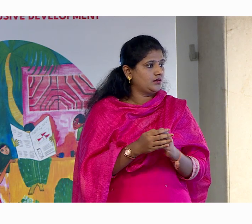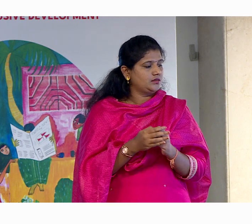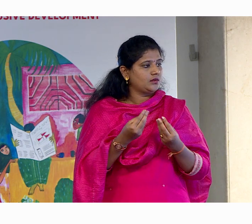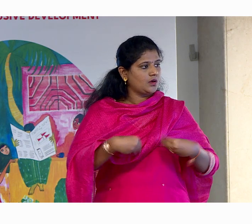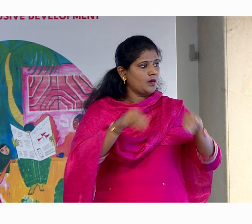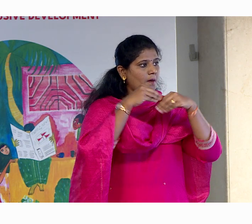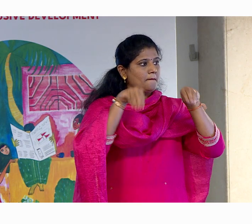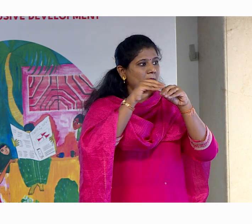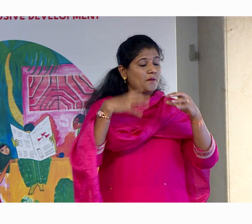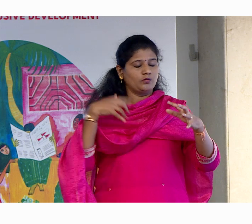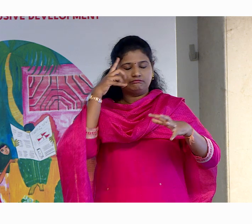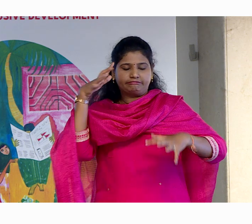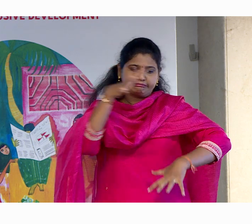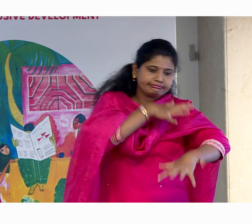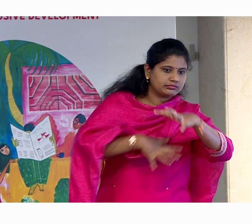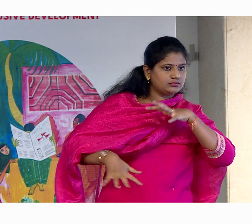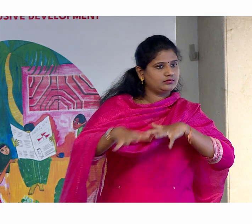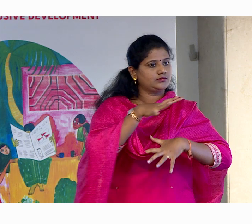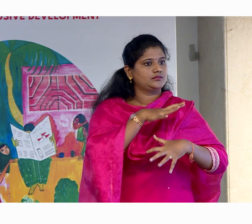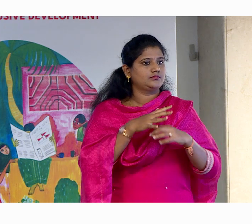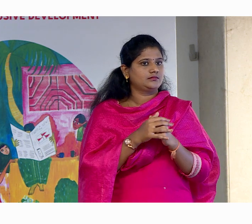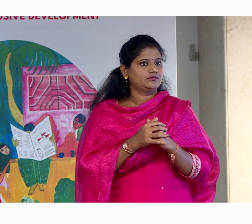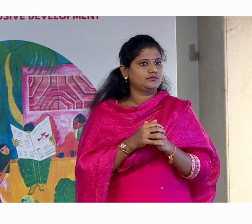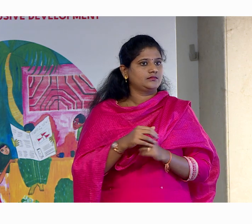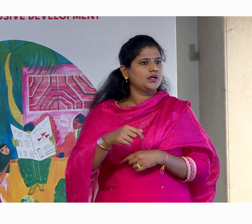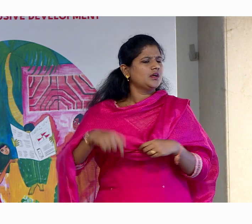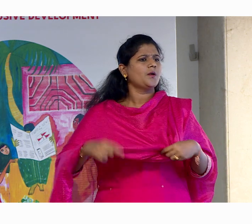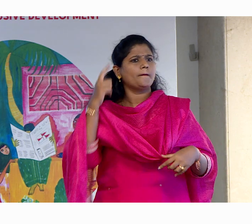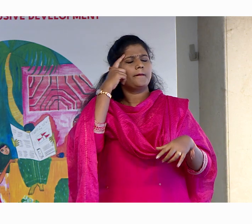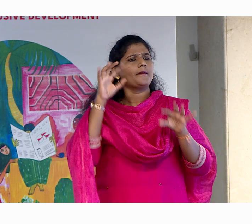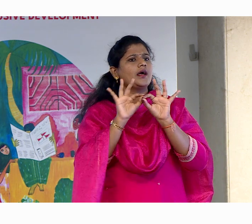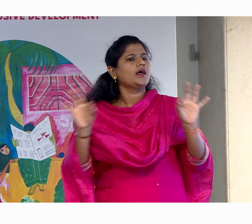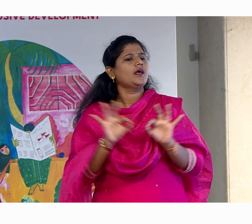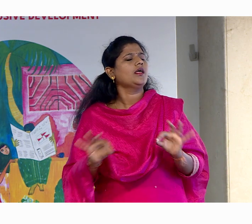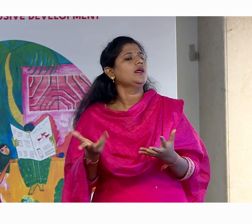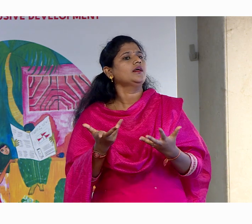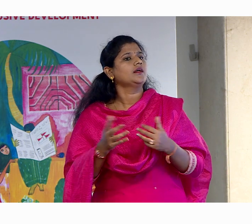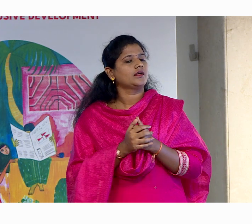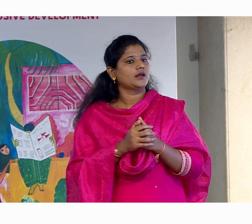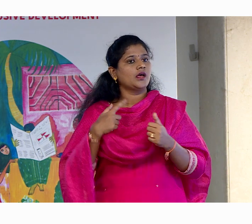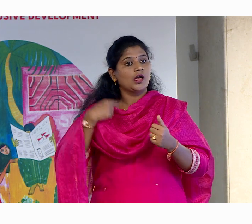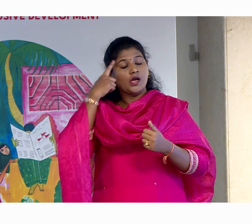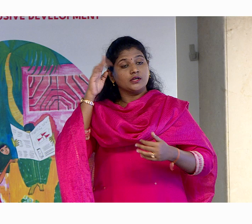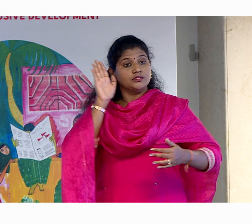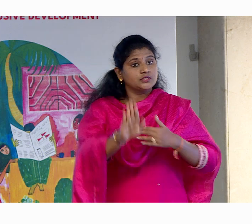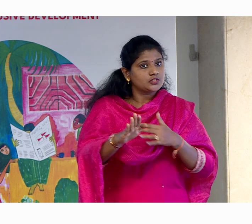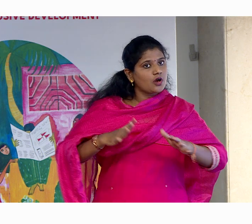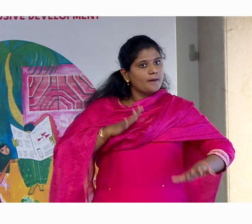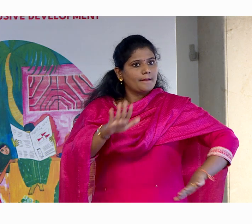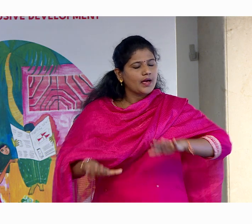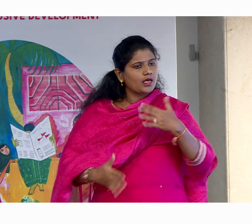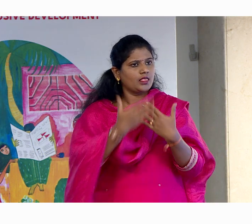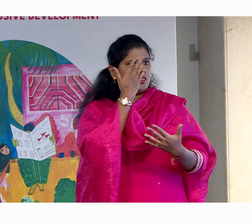more messy. So what's in a mind line? Well, if you start at the left-hand